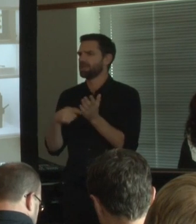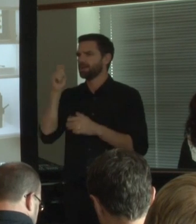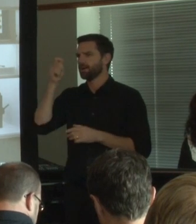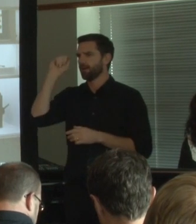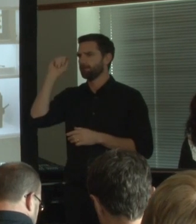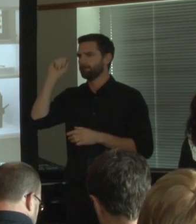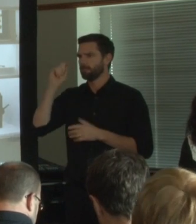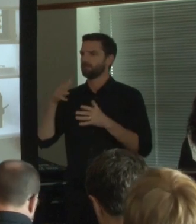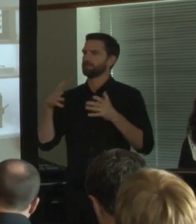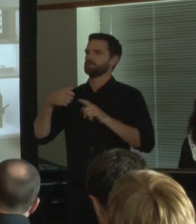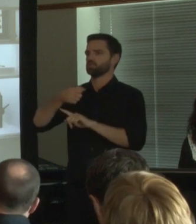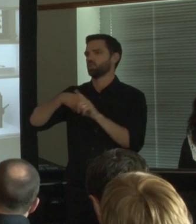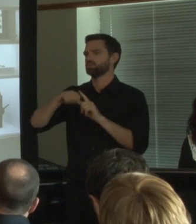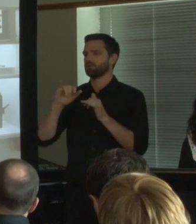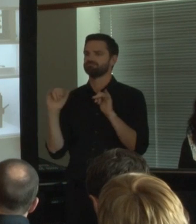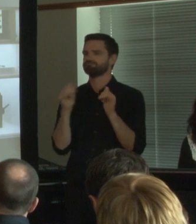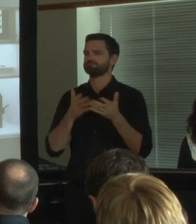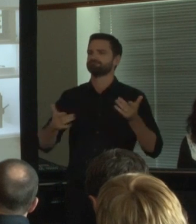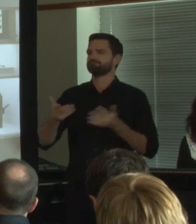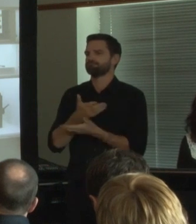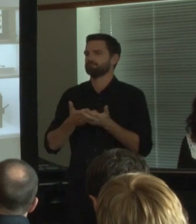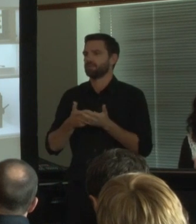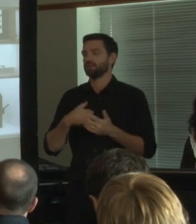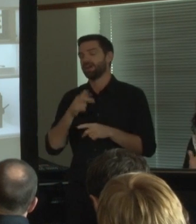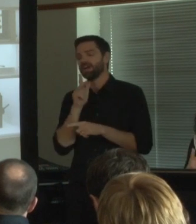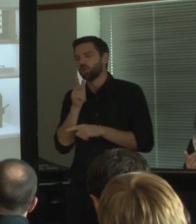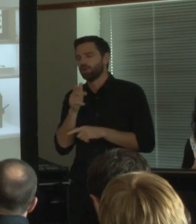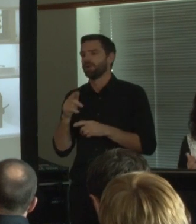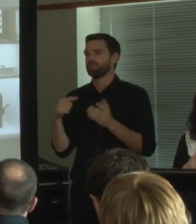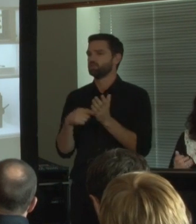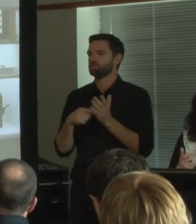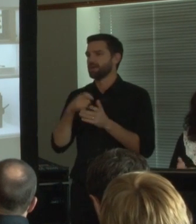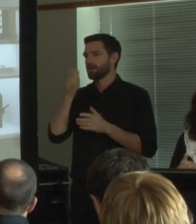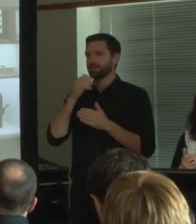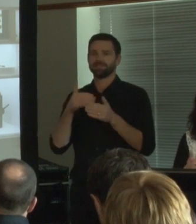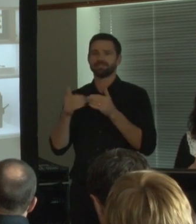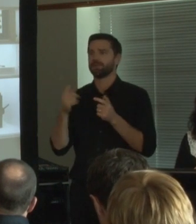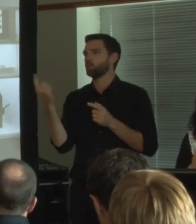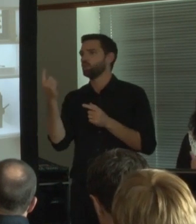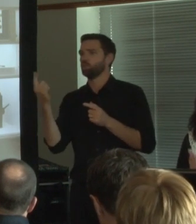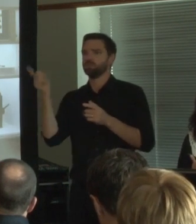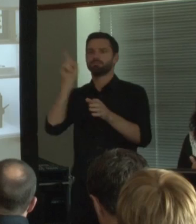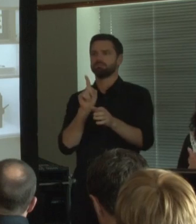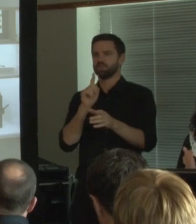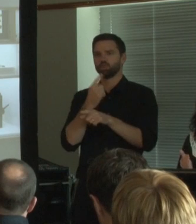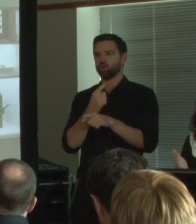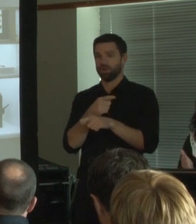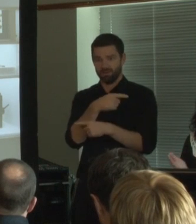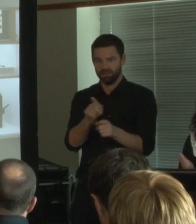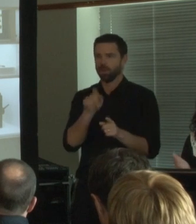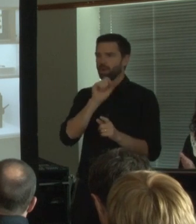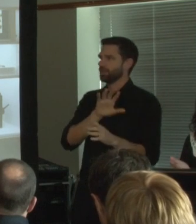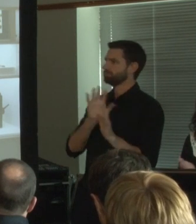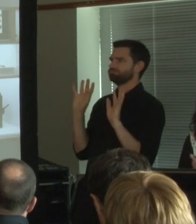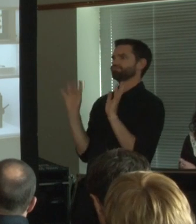to it, where people are really interested in the social aspect. In fact, I often joke the Tuesday Club, doesn't matter who you get to talk to them, because they'll come and listen because they really want to